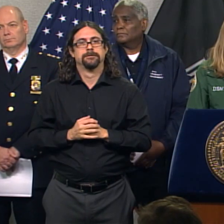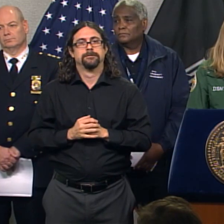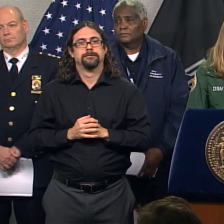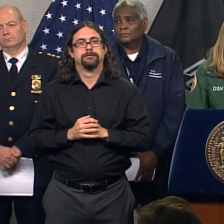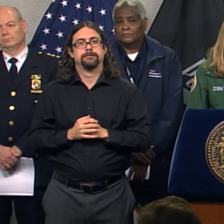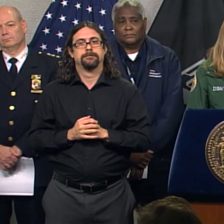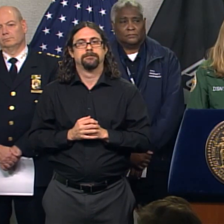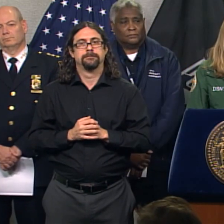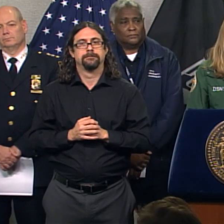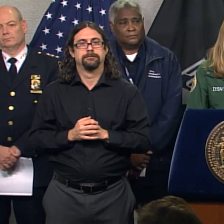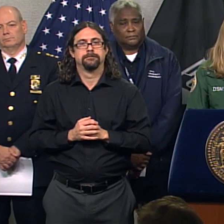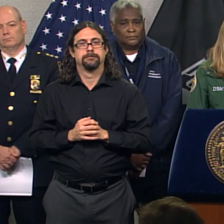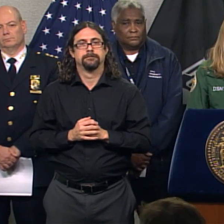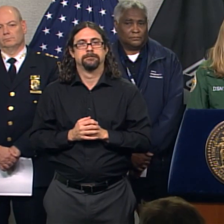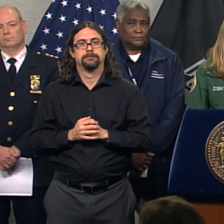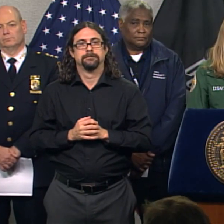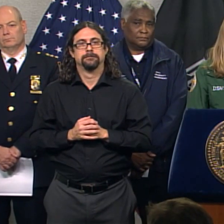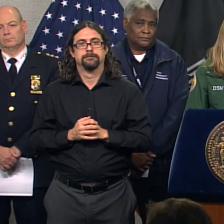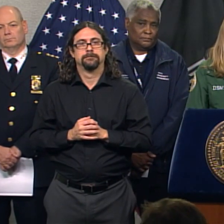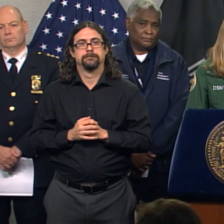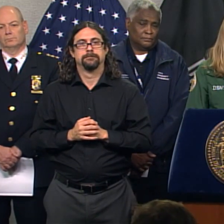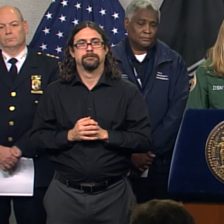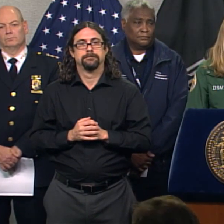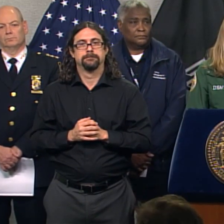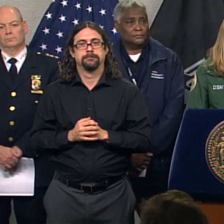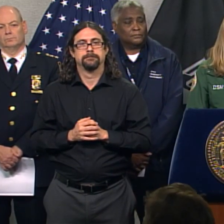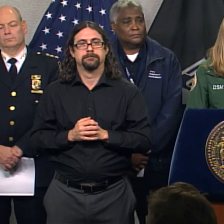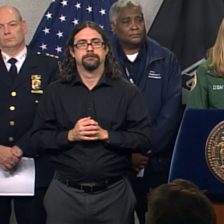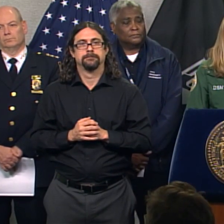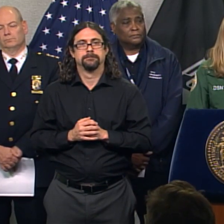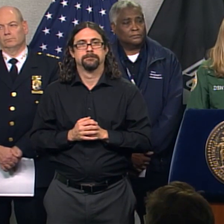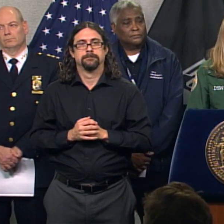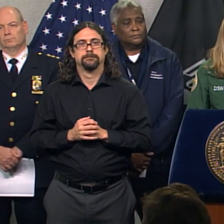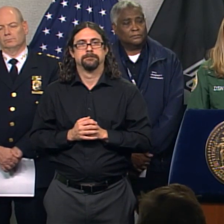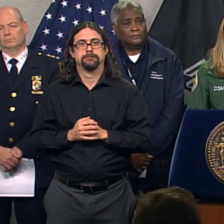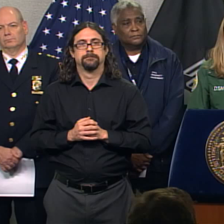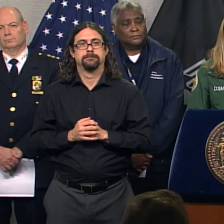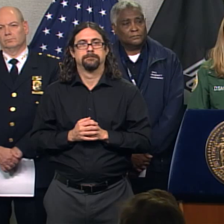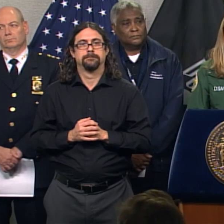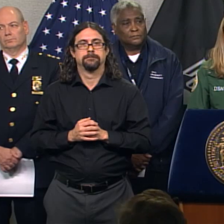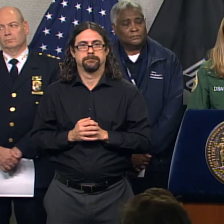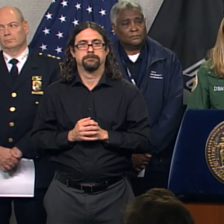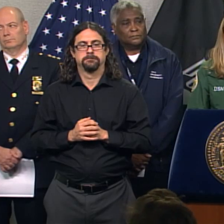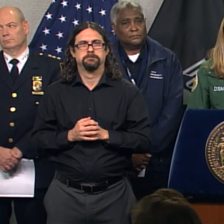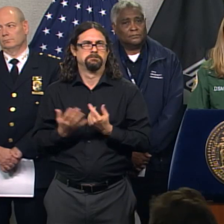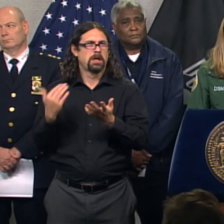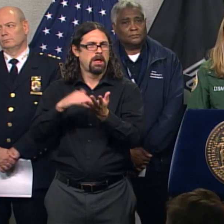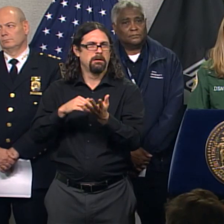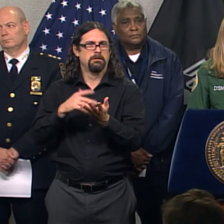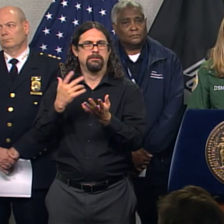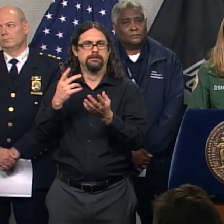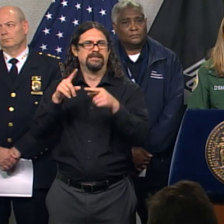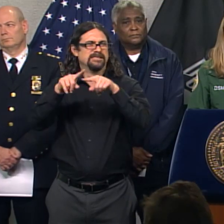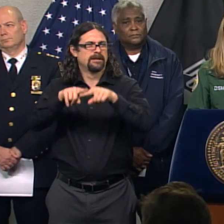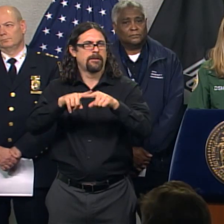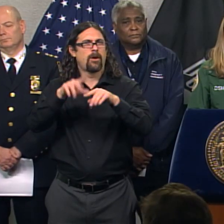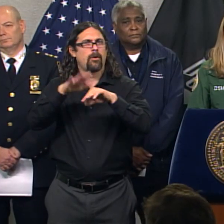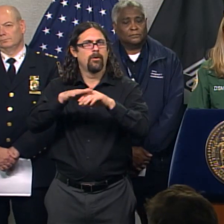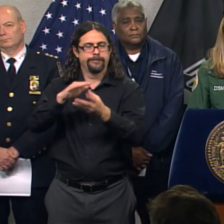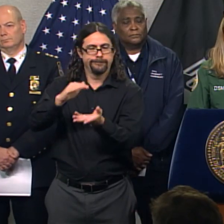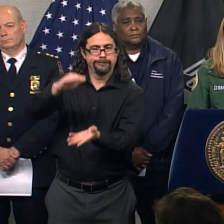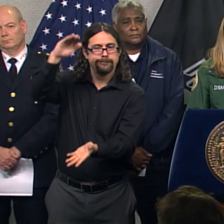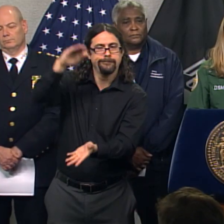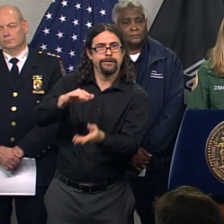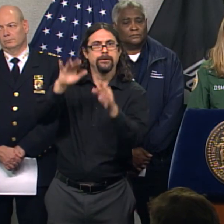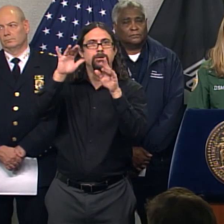of those pieces of equipment. So how's it going with those? So we've been very pleased so far with how the front-end loaders are performing, and the halters are